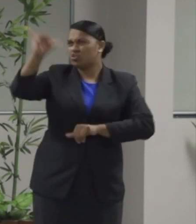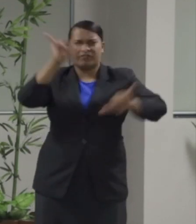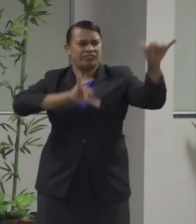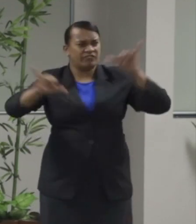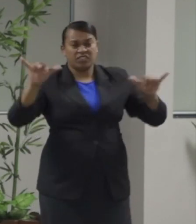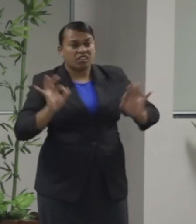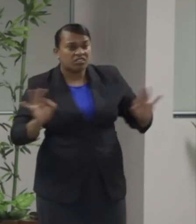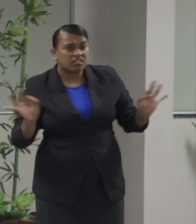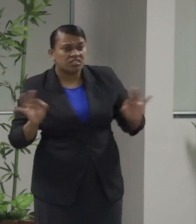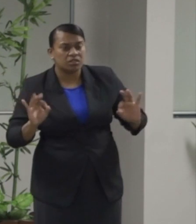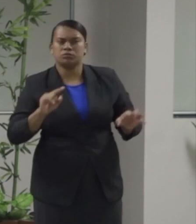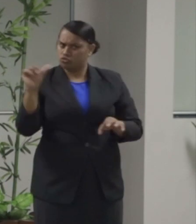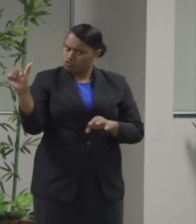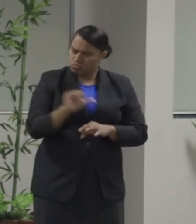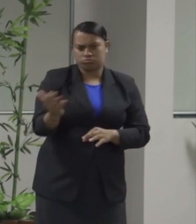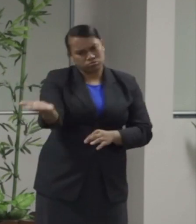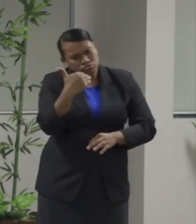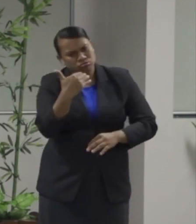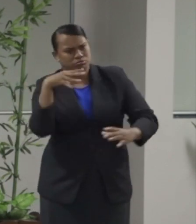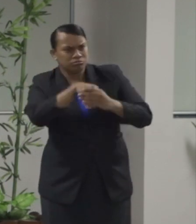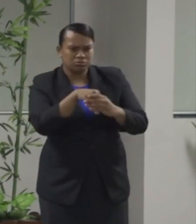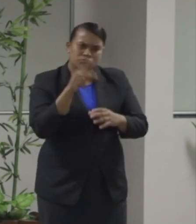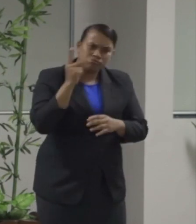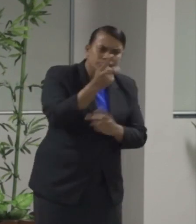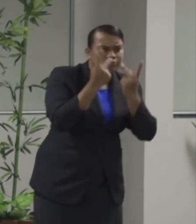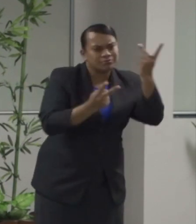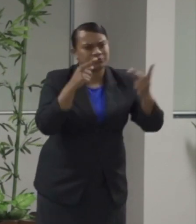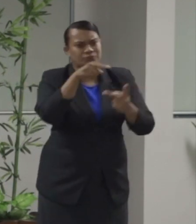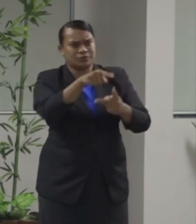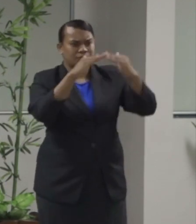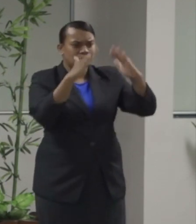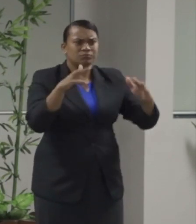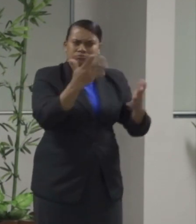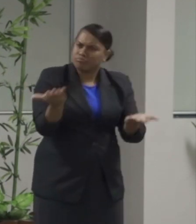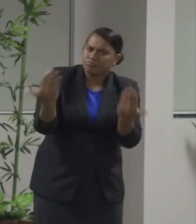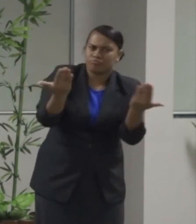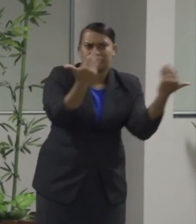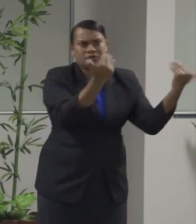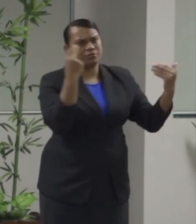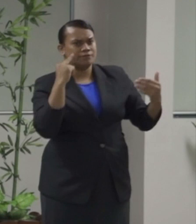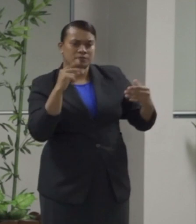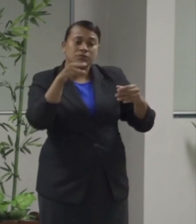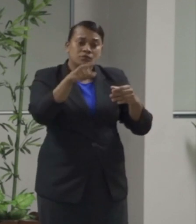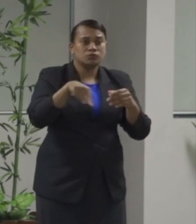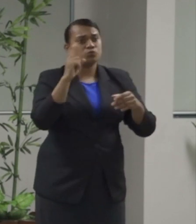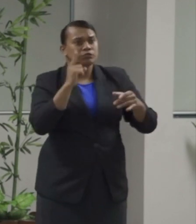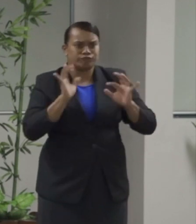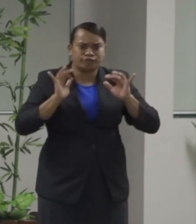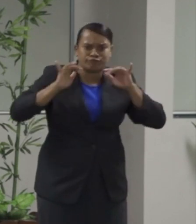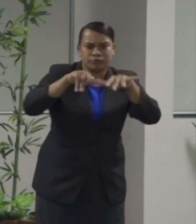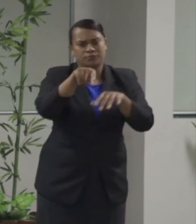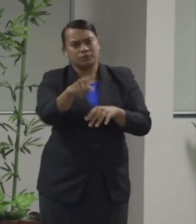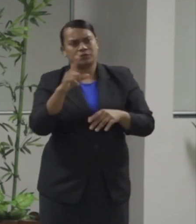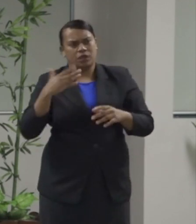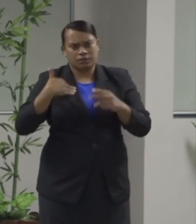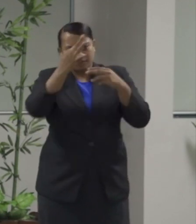visit one of these clinics and encourage your loved ones and neighbors to do the same. This is particularly important